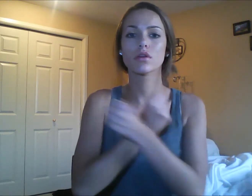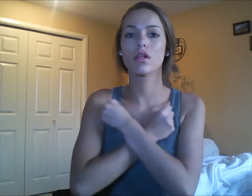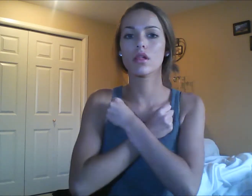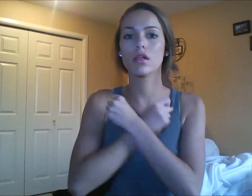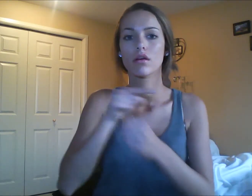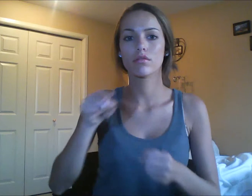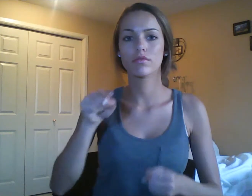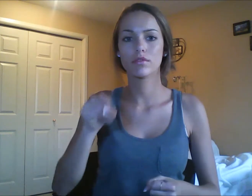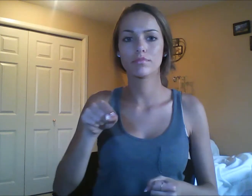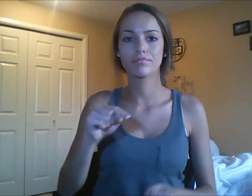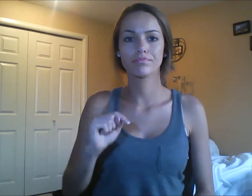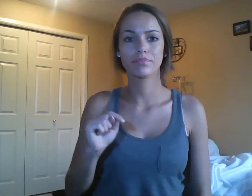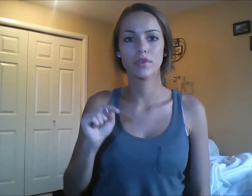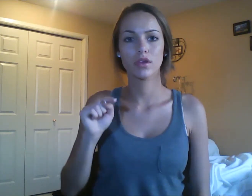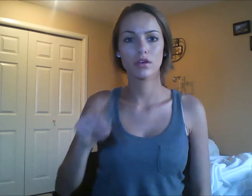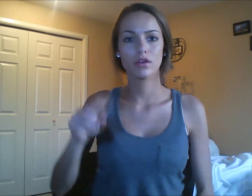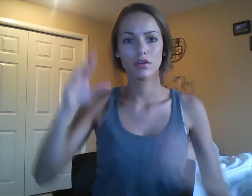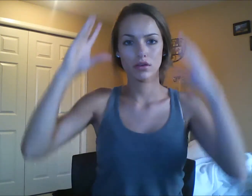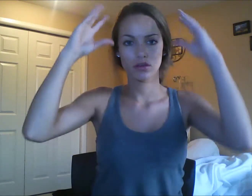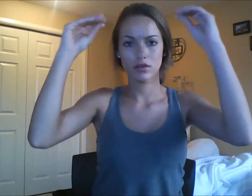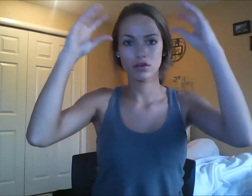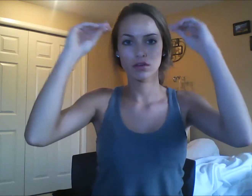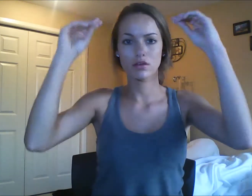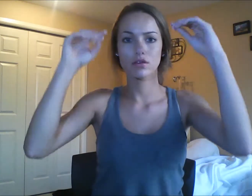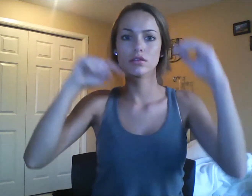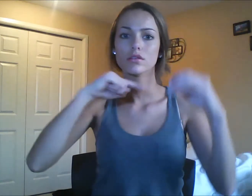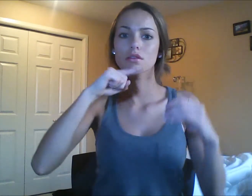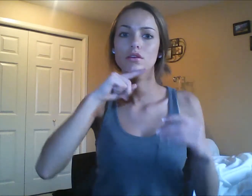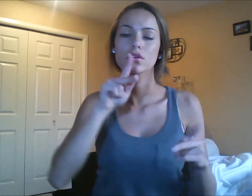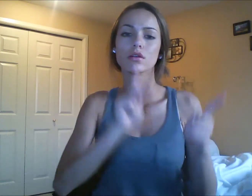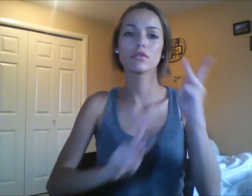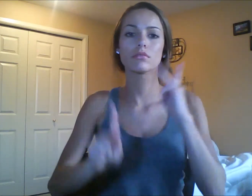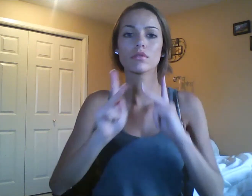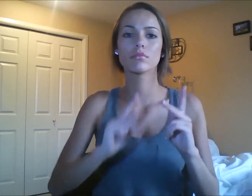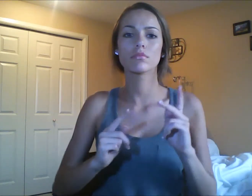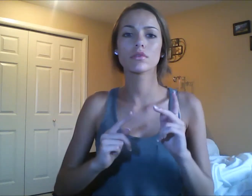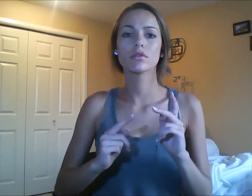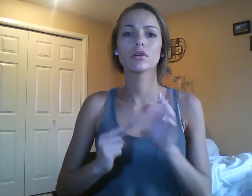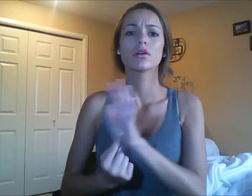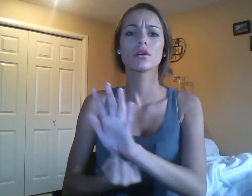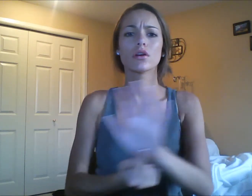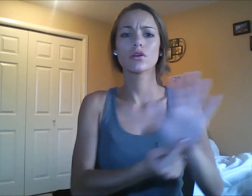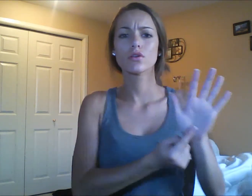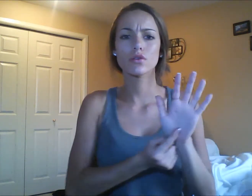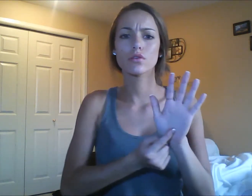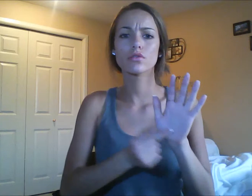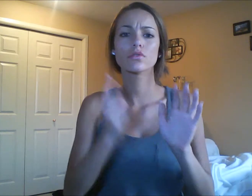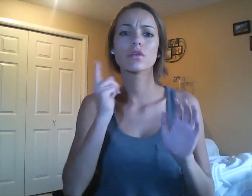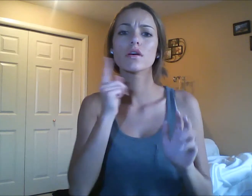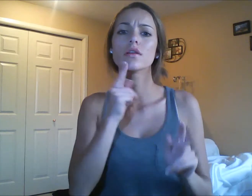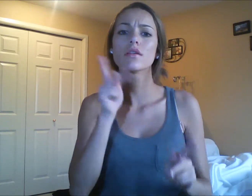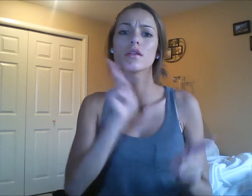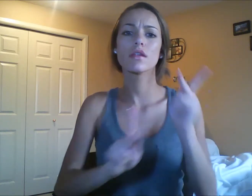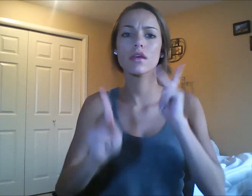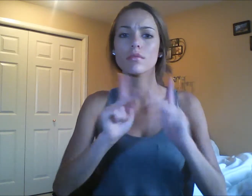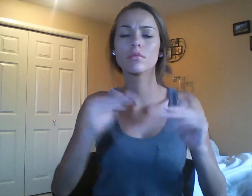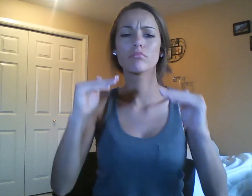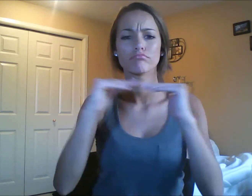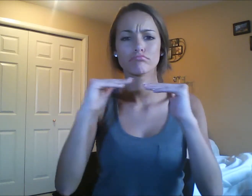popular employees at the library. He trains hearing people and is a perfect example of a deaf person who can do anything a